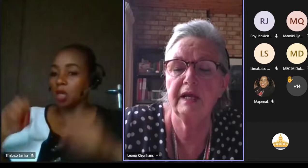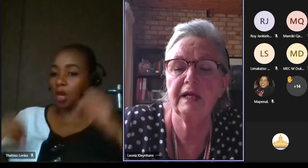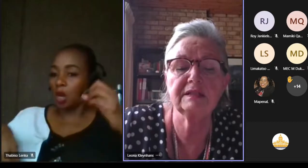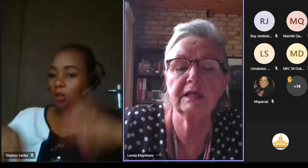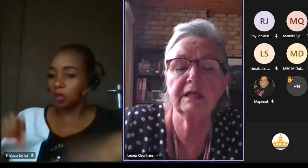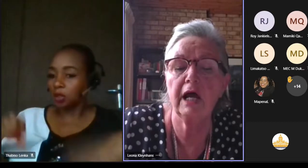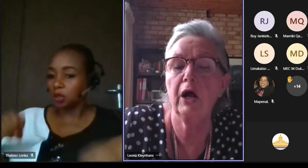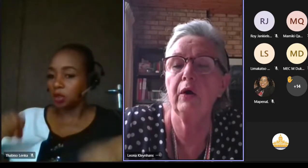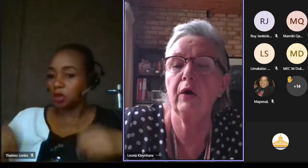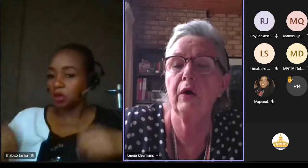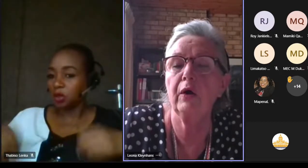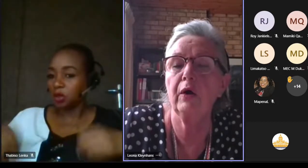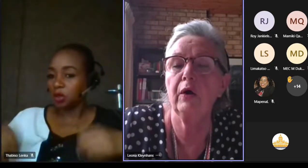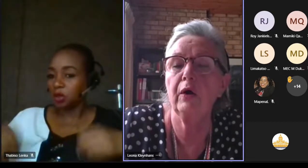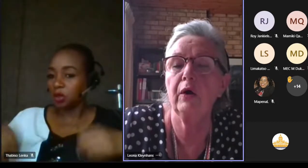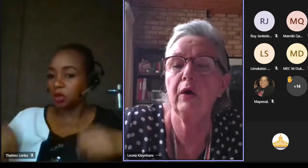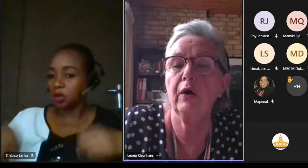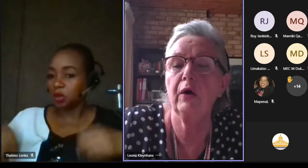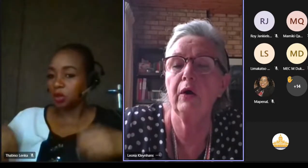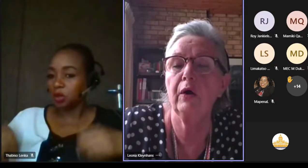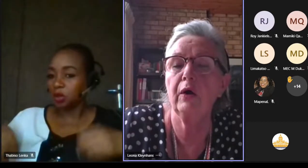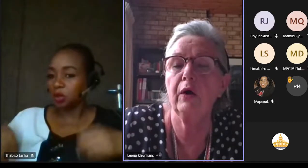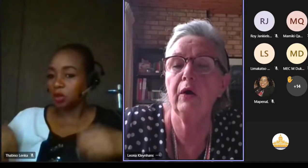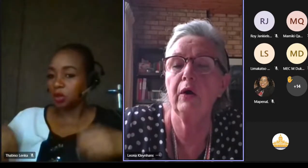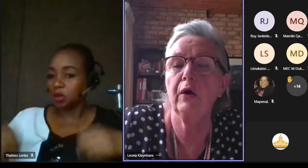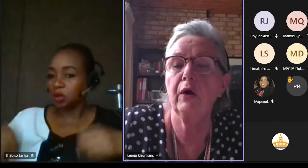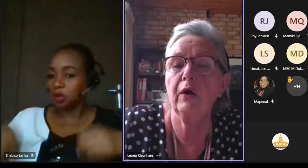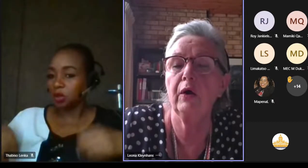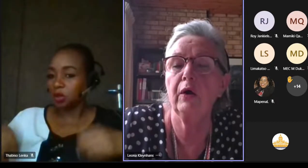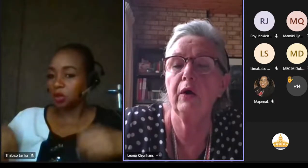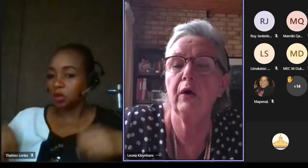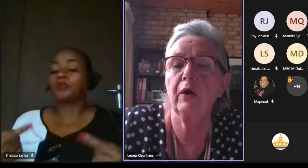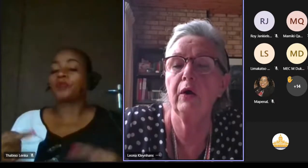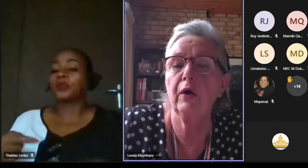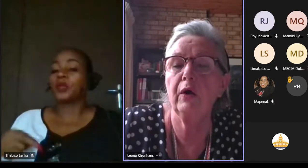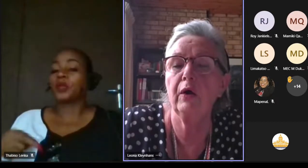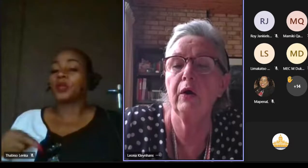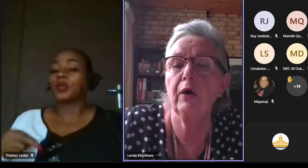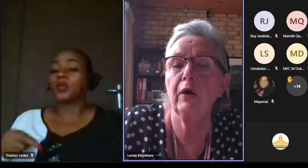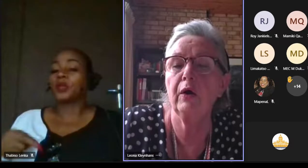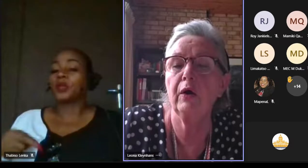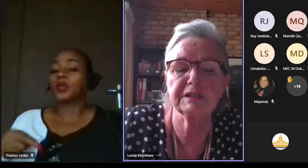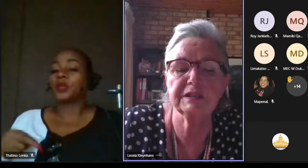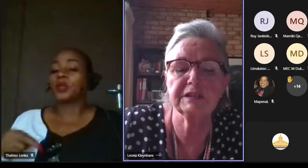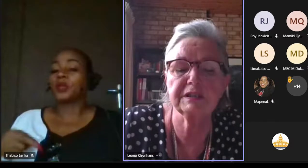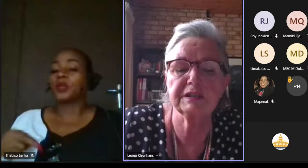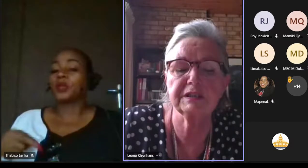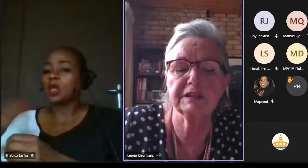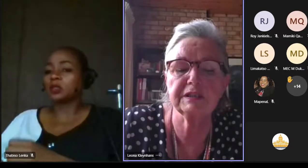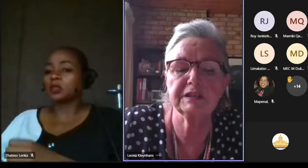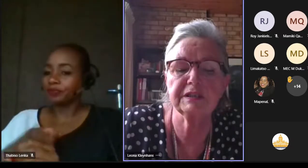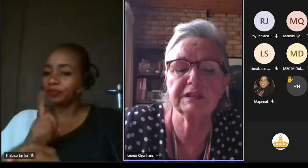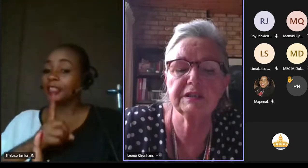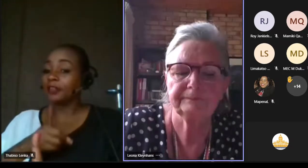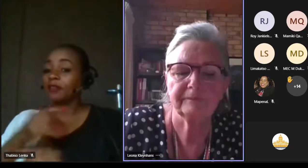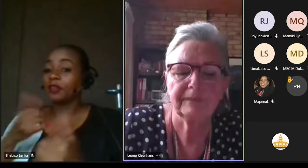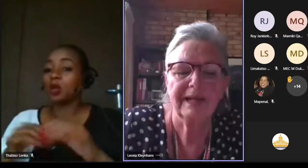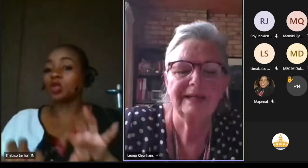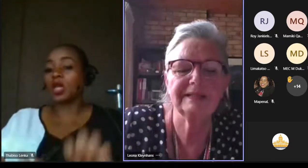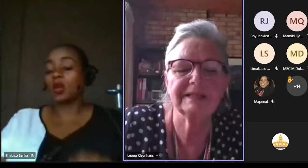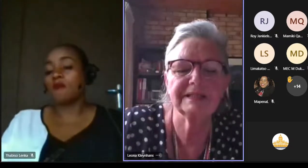There is no other explanation. After the mayor finally was persuaded to die, he was appeased to the chief